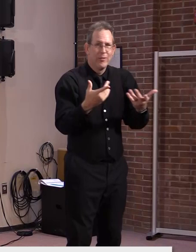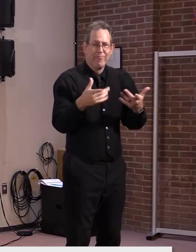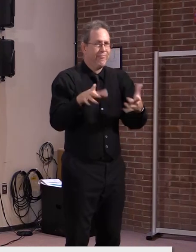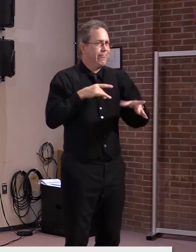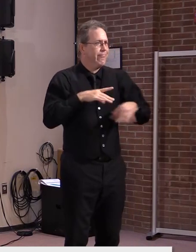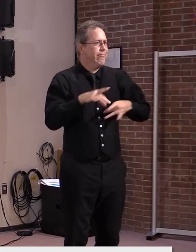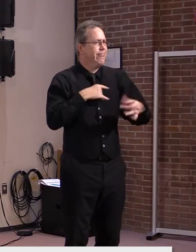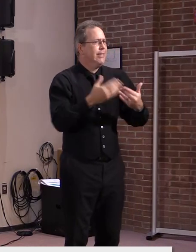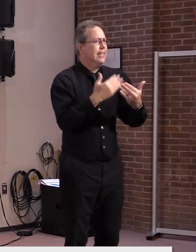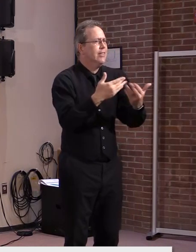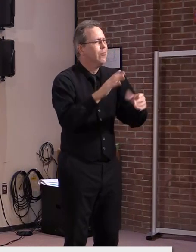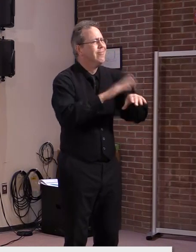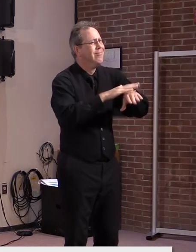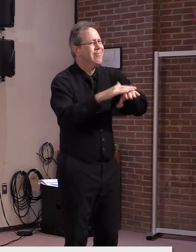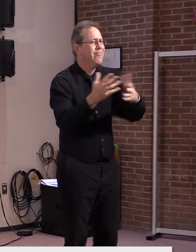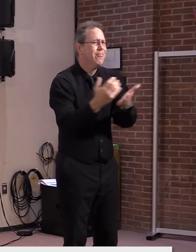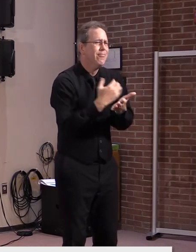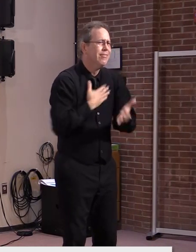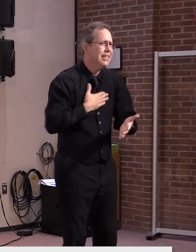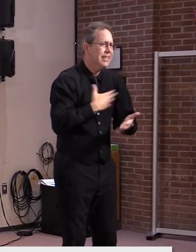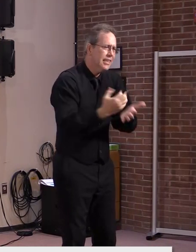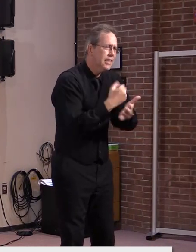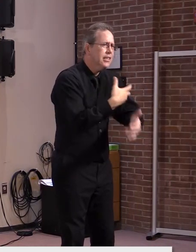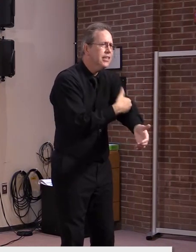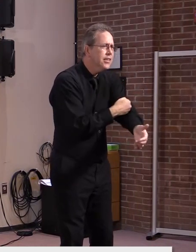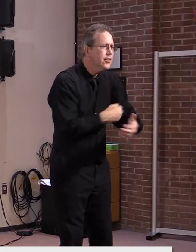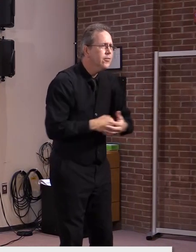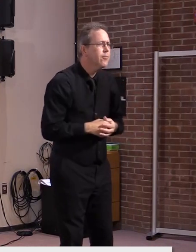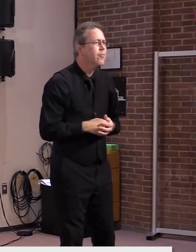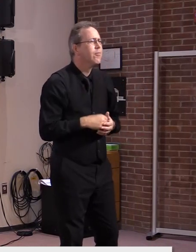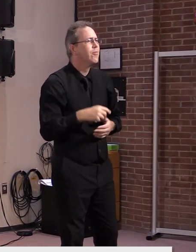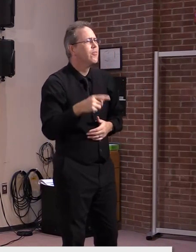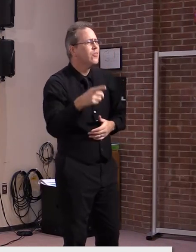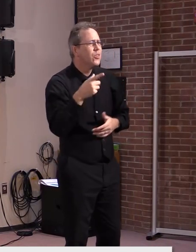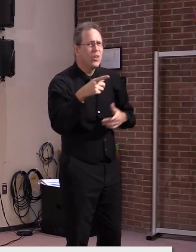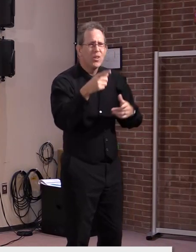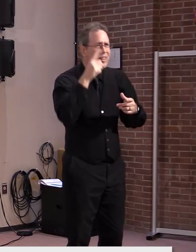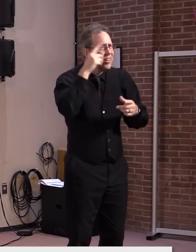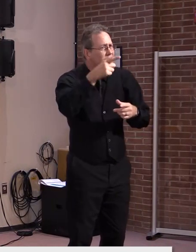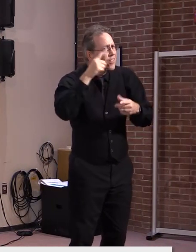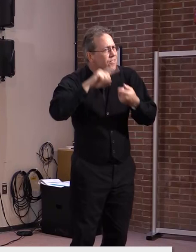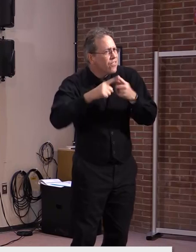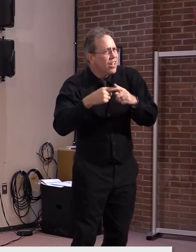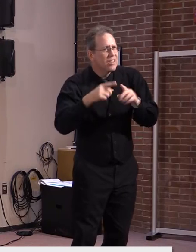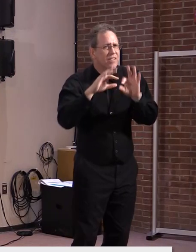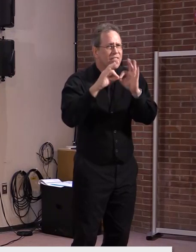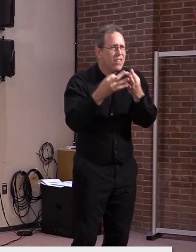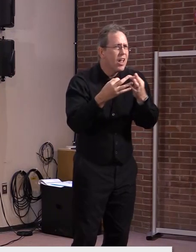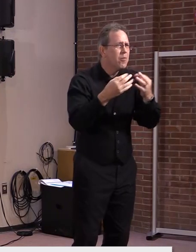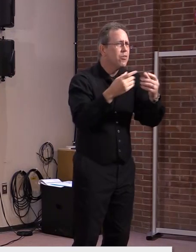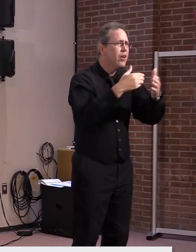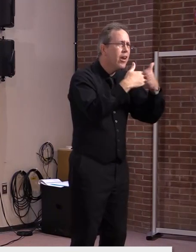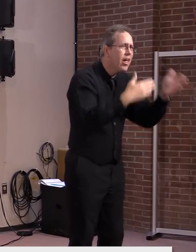To protect yourself, your family, and your friends, I encourage you to get vaccinated. This week, there are more